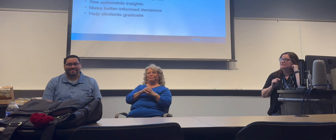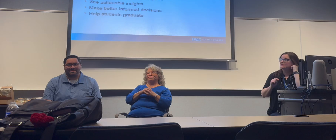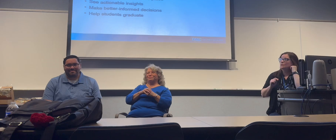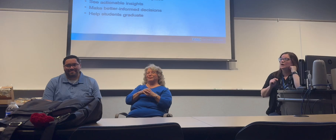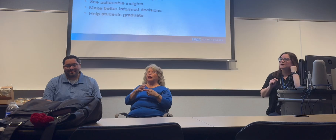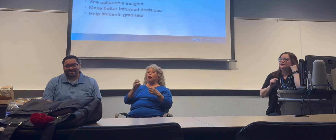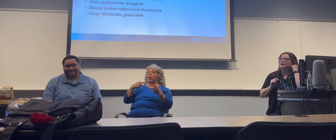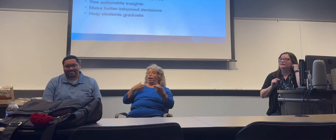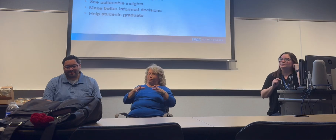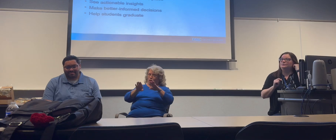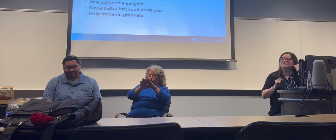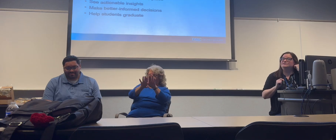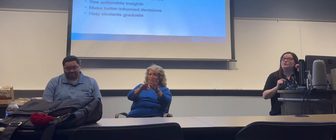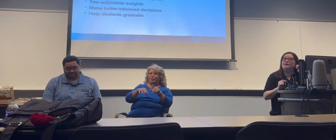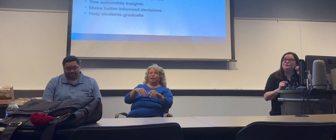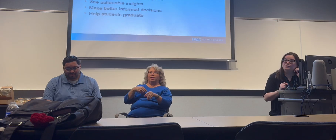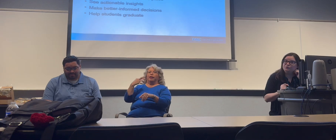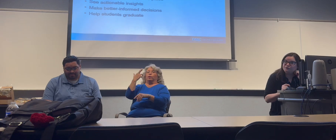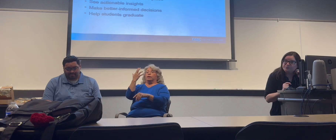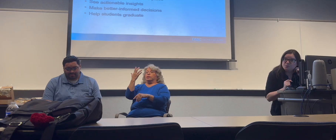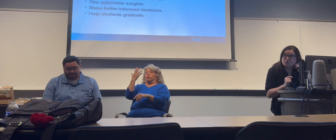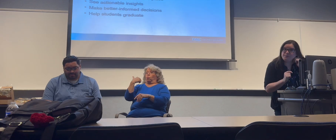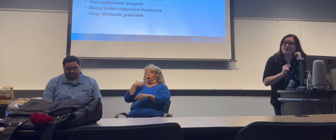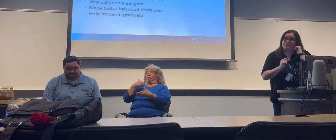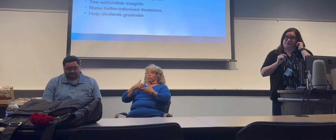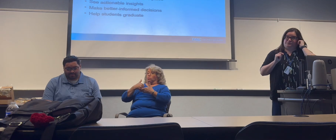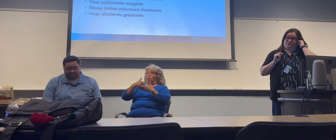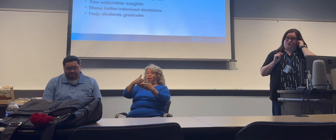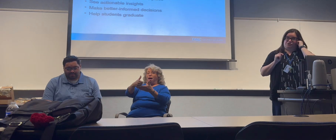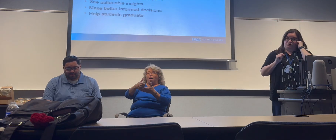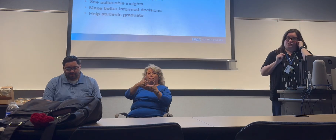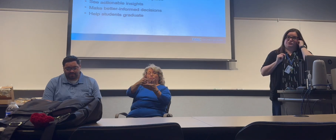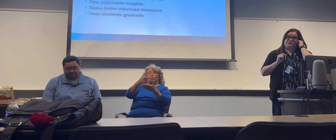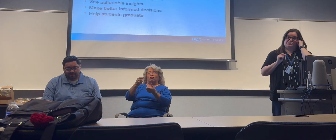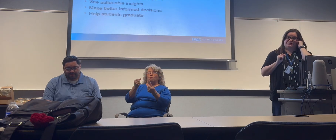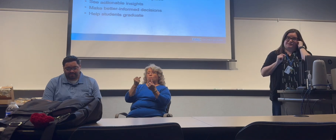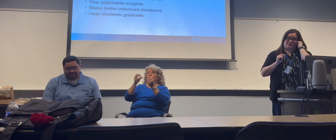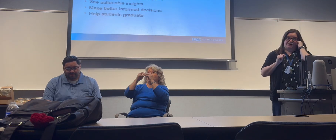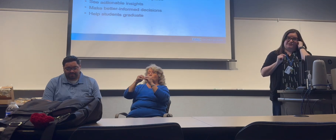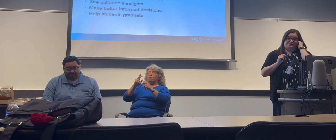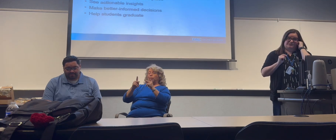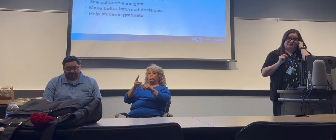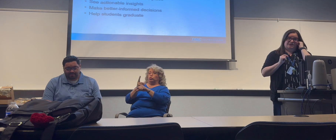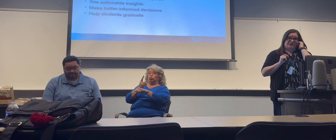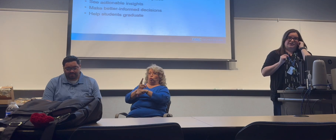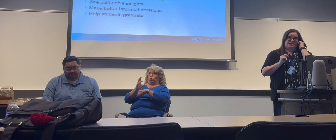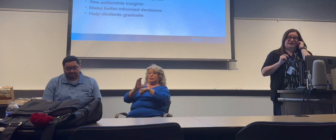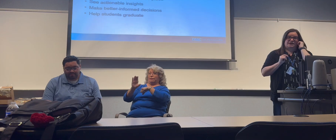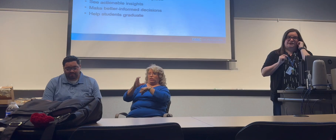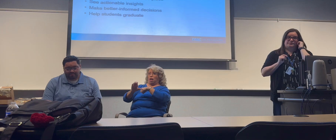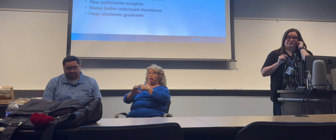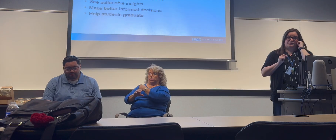The reason why it would be so helpful for more people to use Civitas